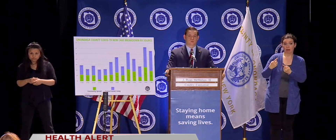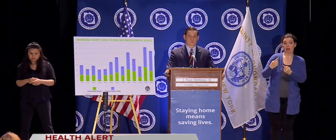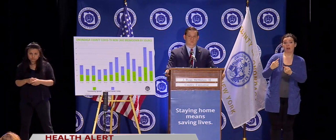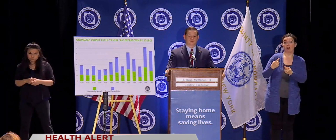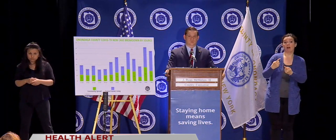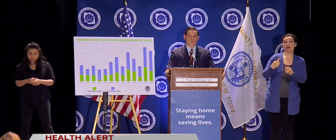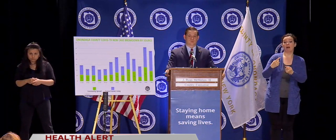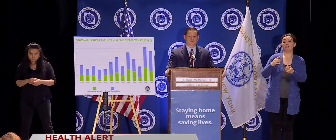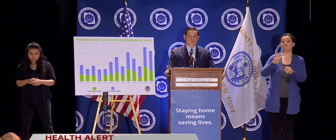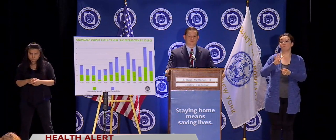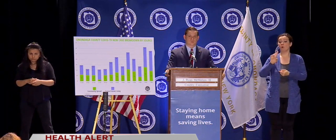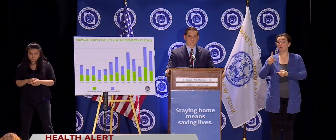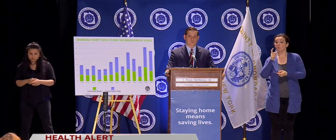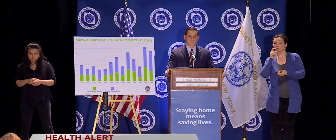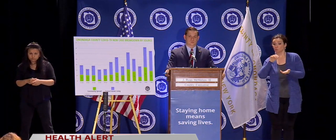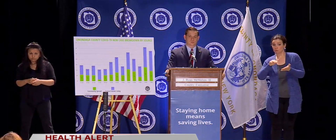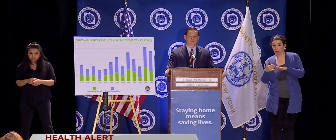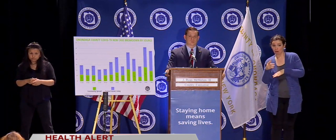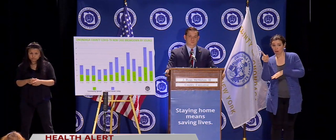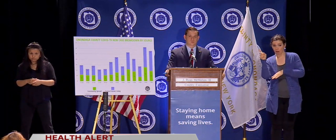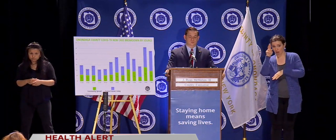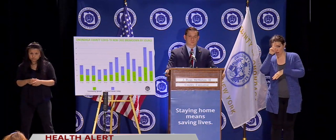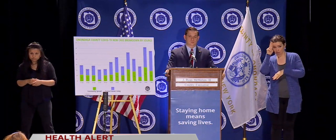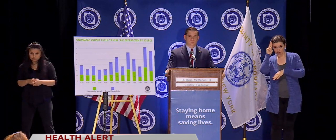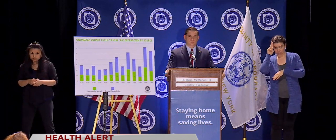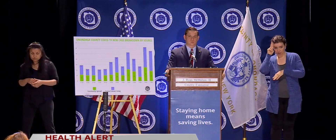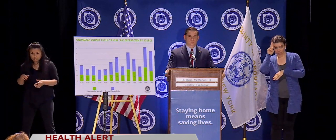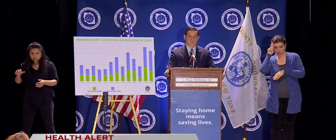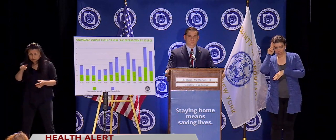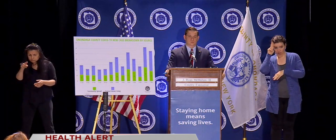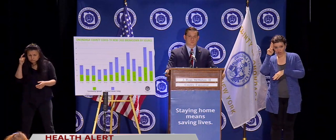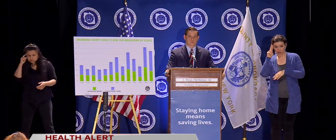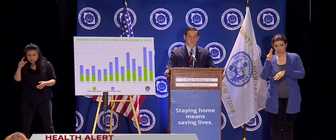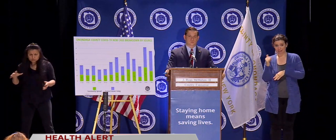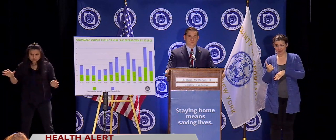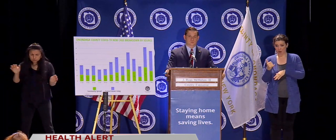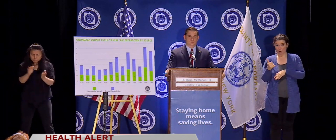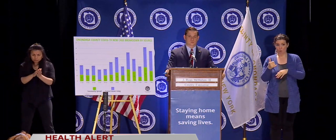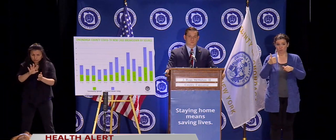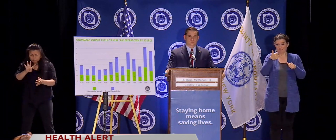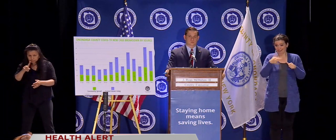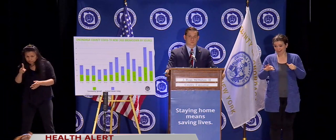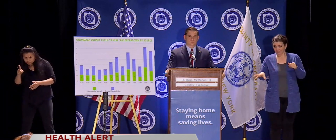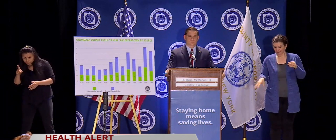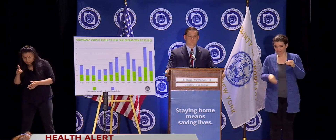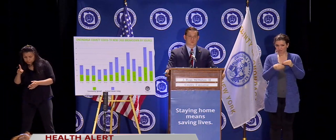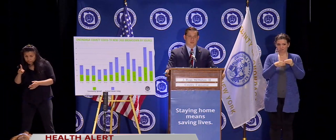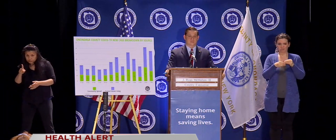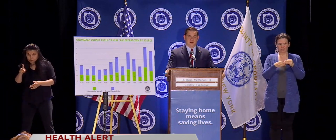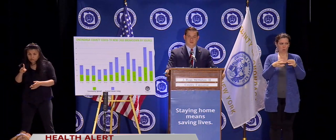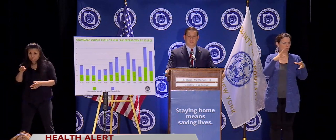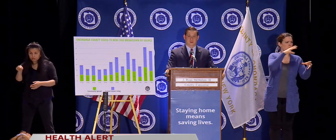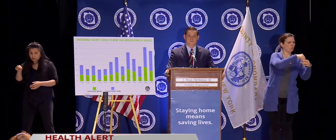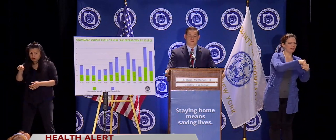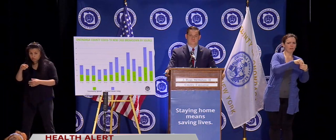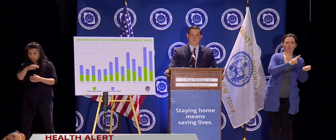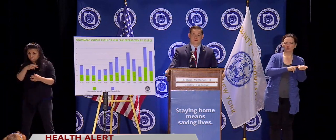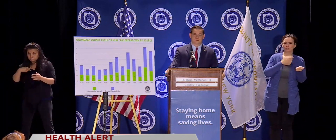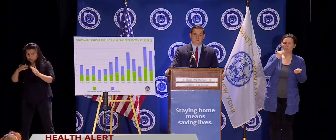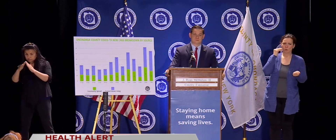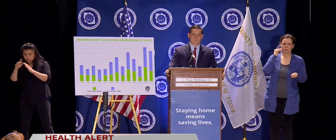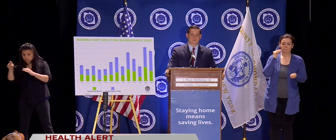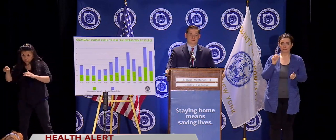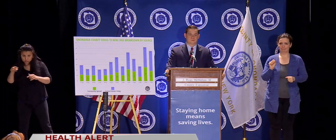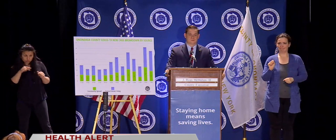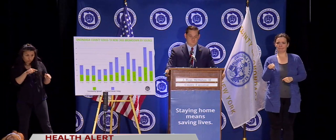they were before the hospital? 41 people died in the hospital, and now you have 19 people dying within the confines of a nursing home. That's my understanding.